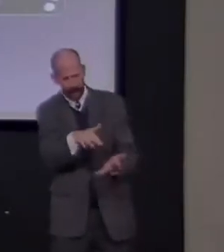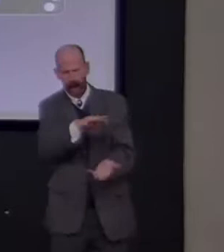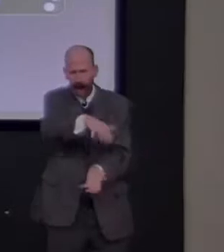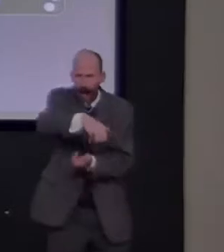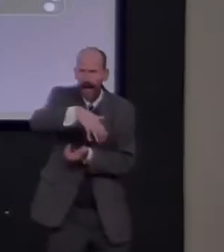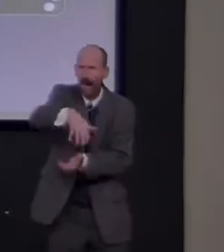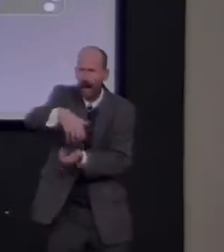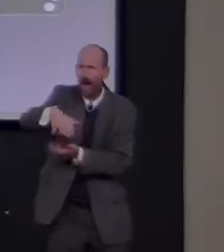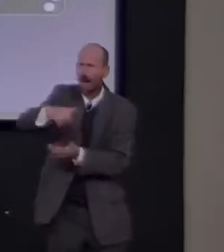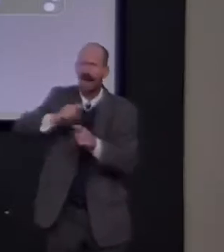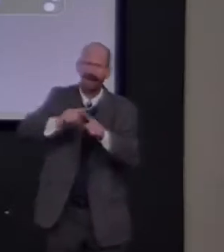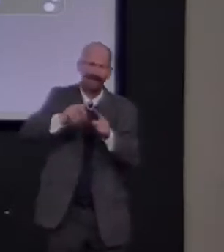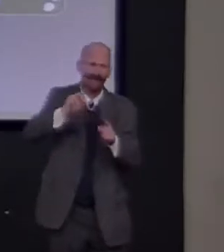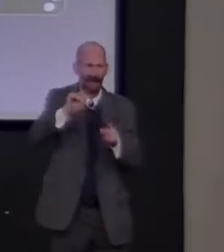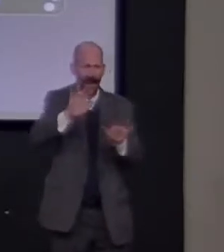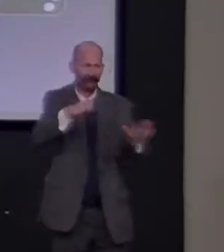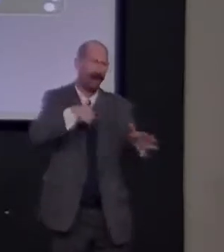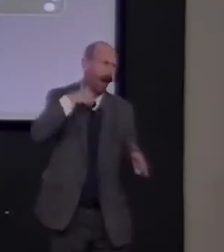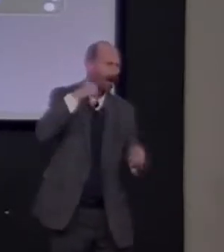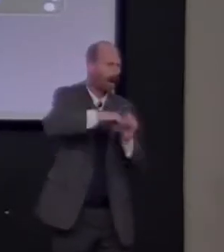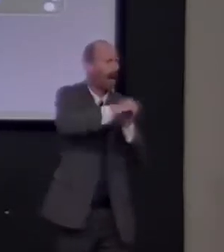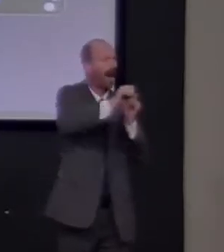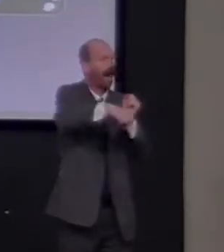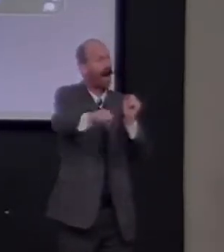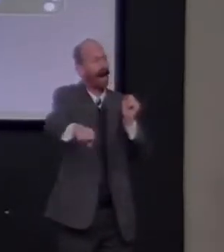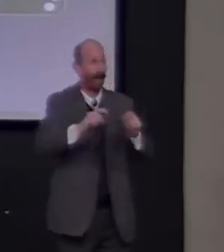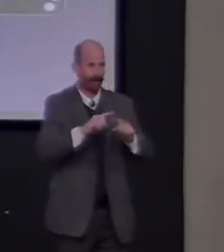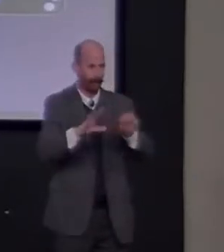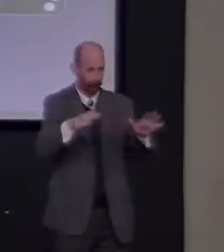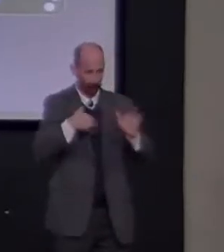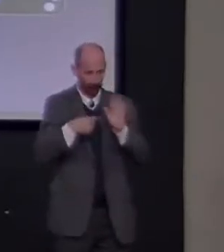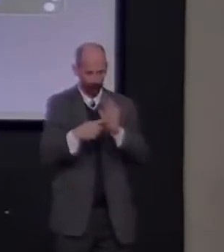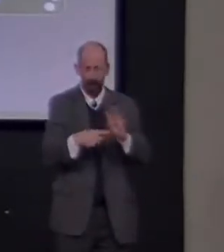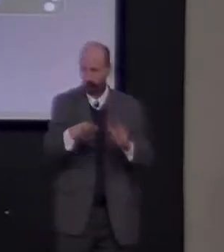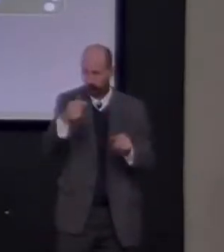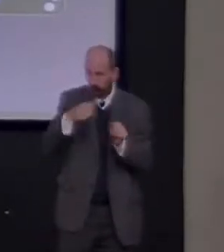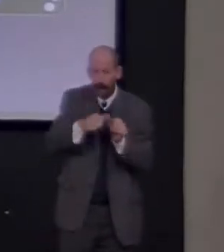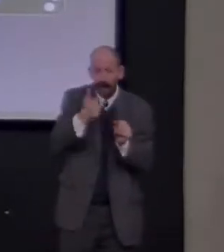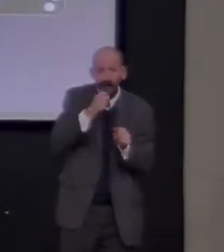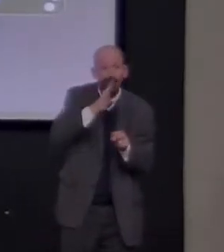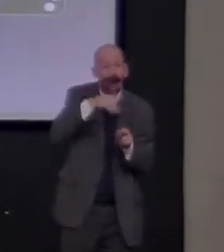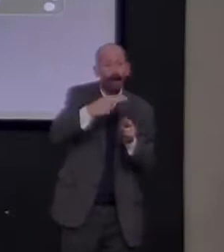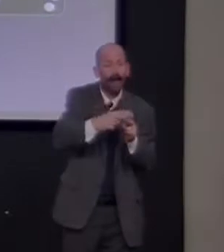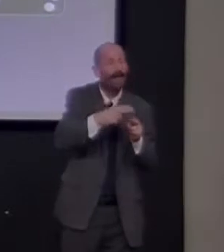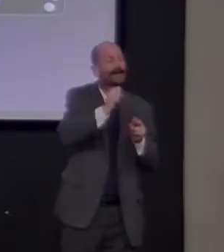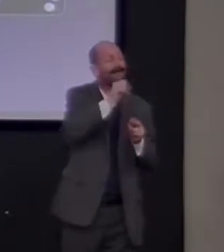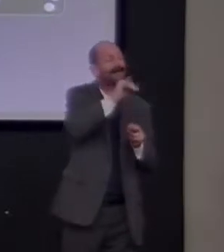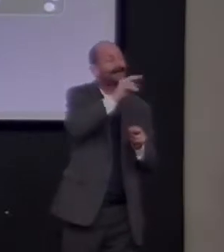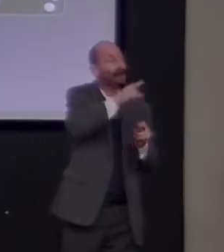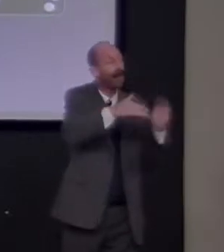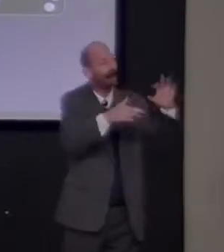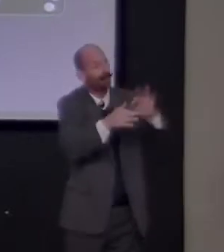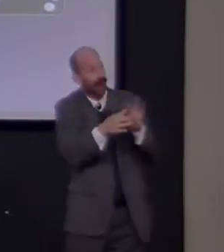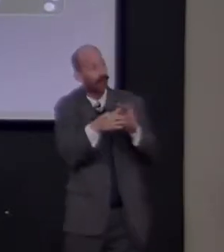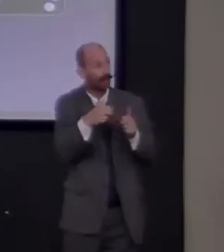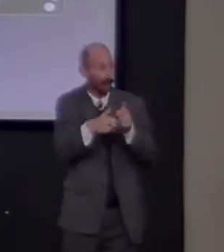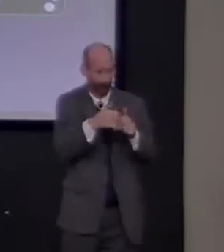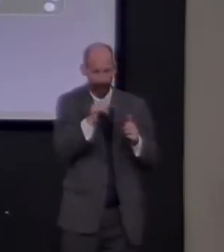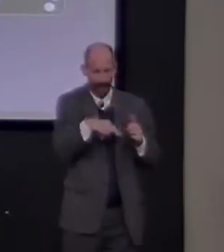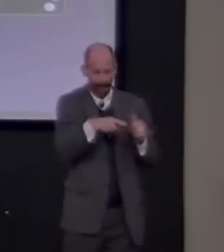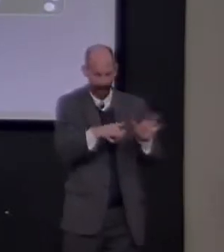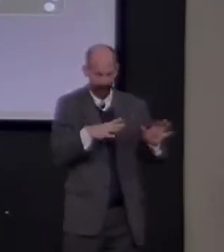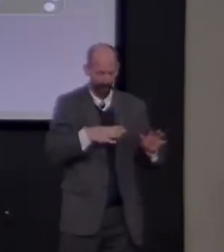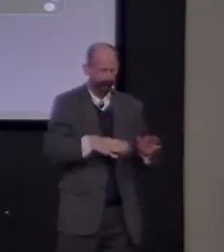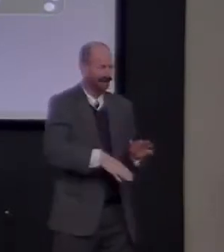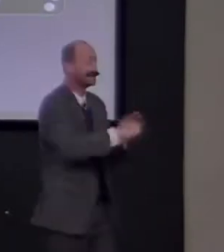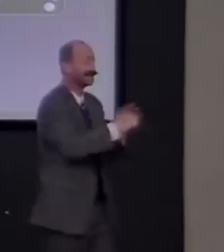about this, but I want to show you, related to this symbol grounding problem, the results from a symbolic and